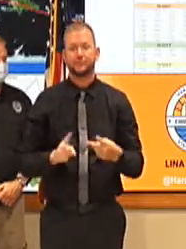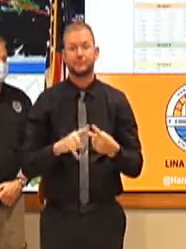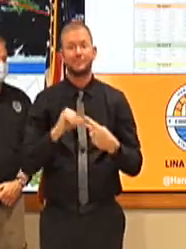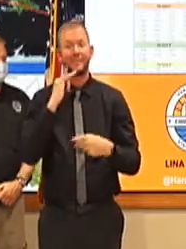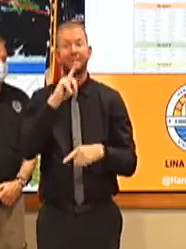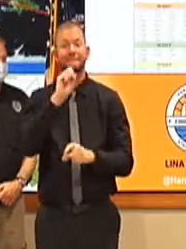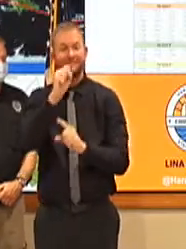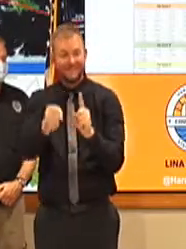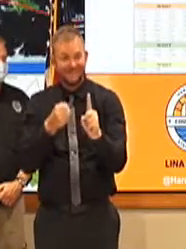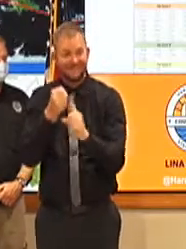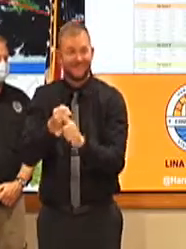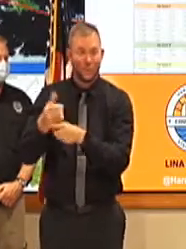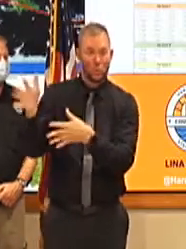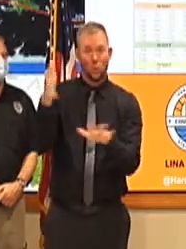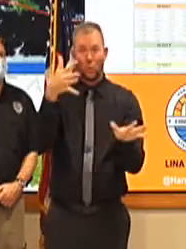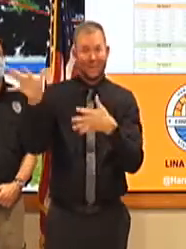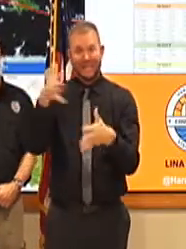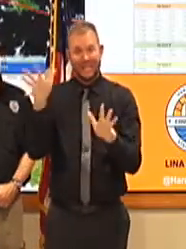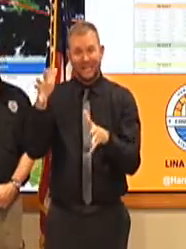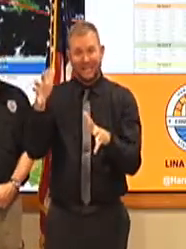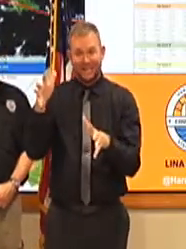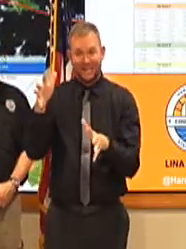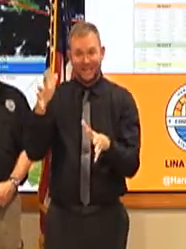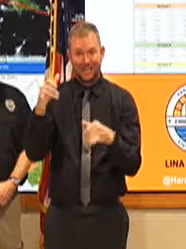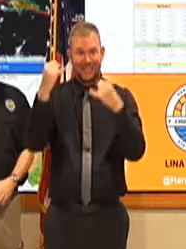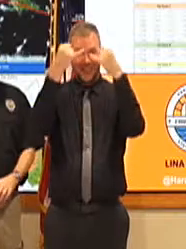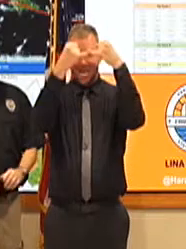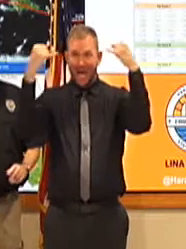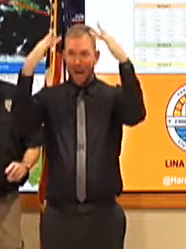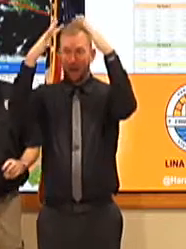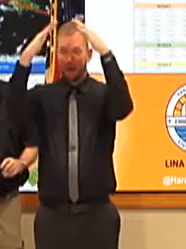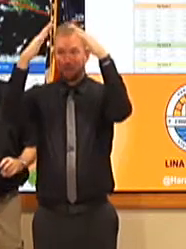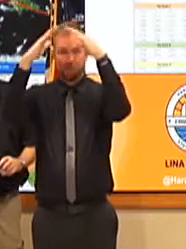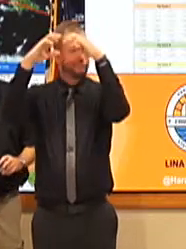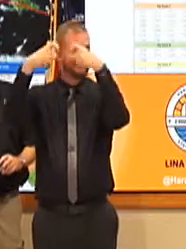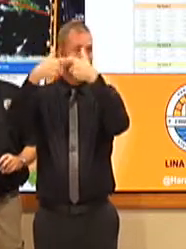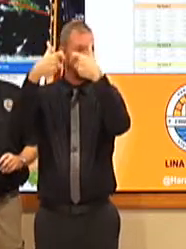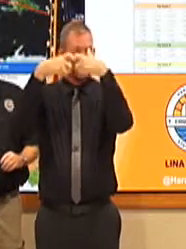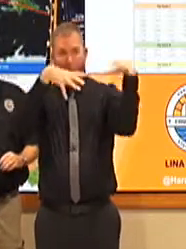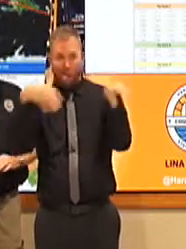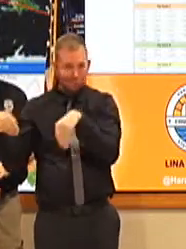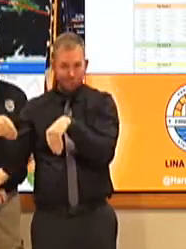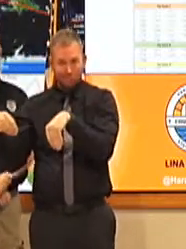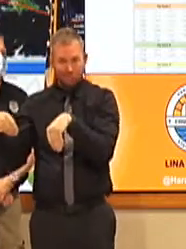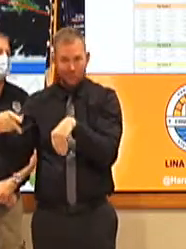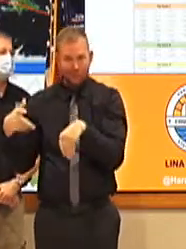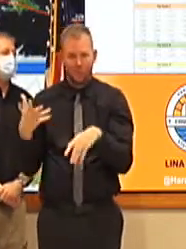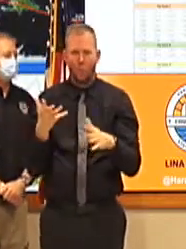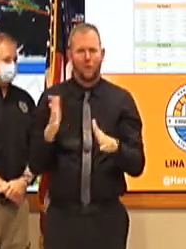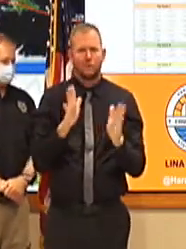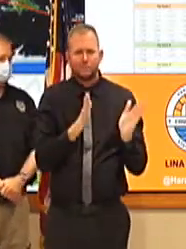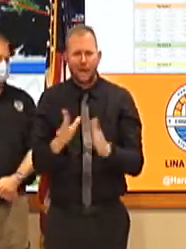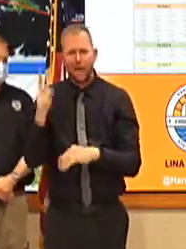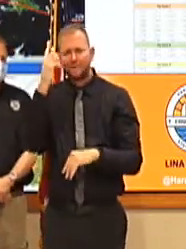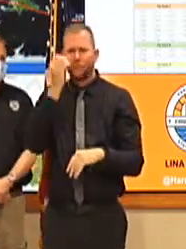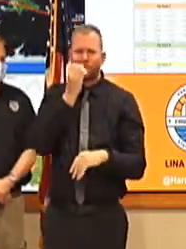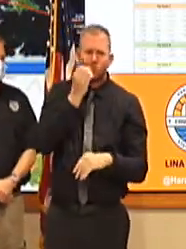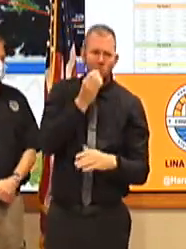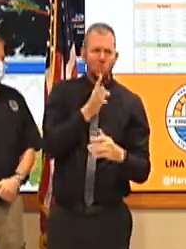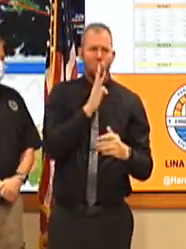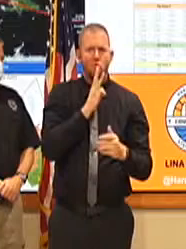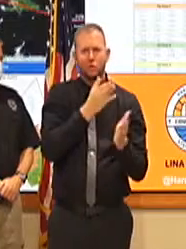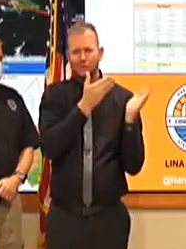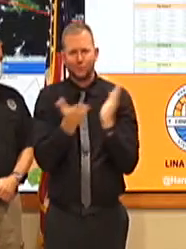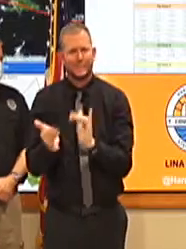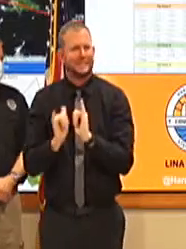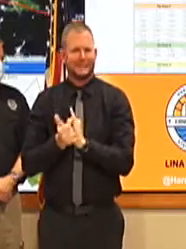and it knocks down power for multiple days, is there any plan to bring food, water, and other supplies for distribution? Yes, it's a very